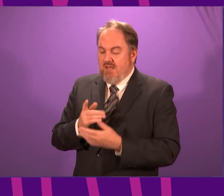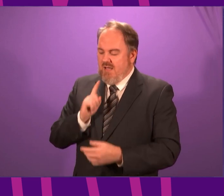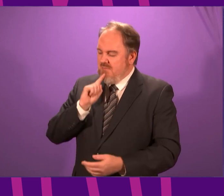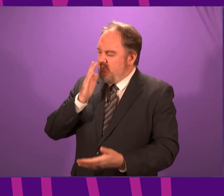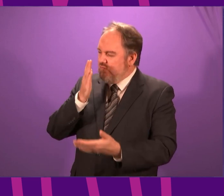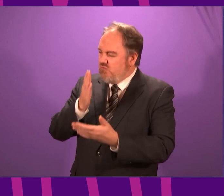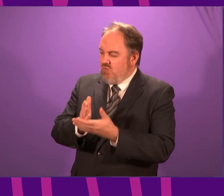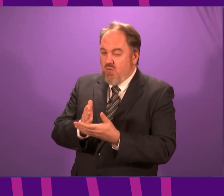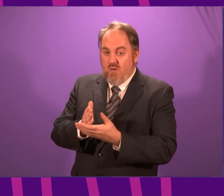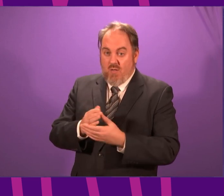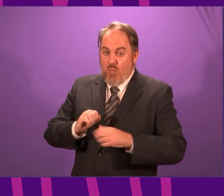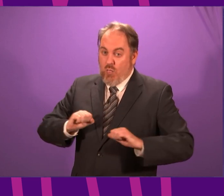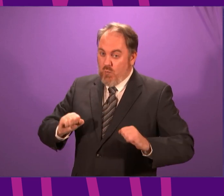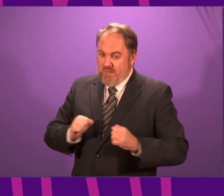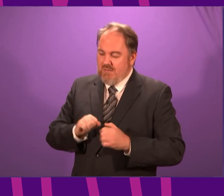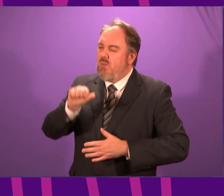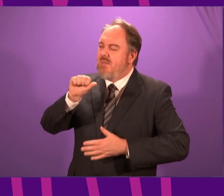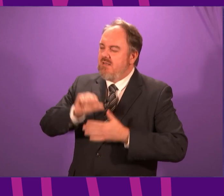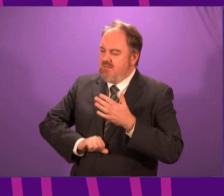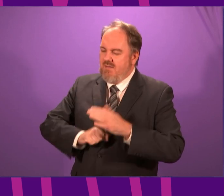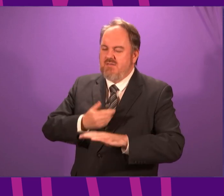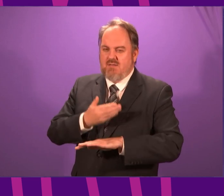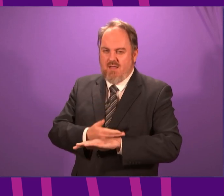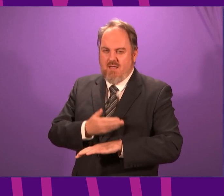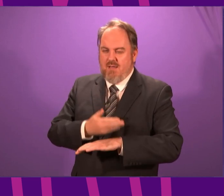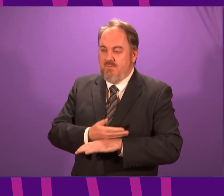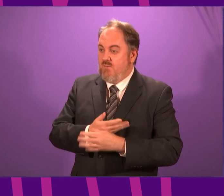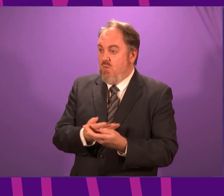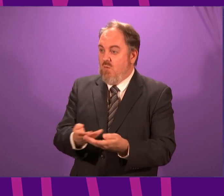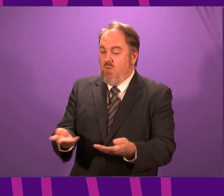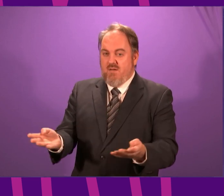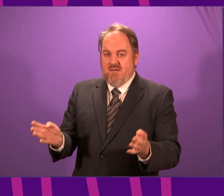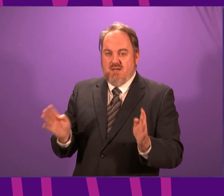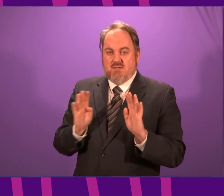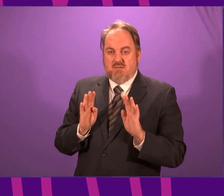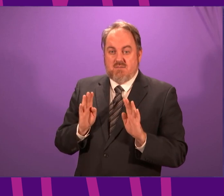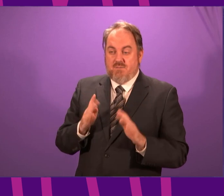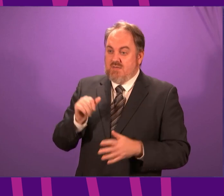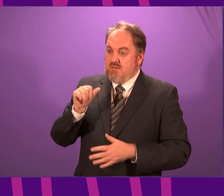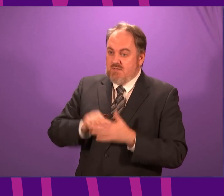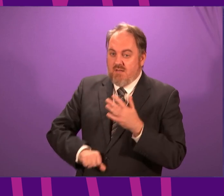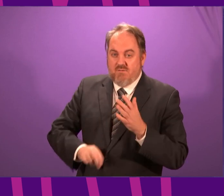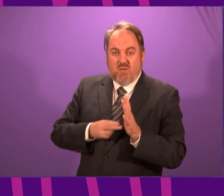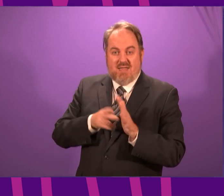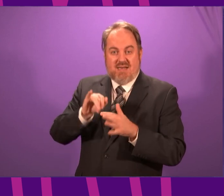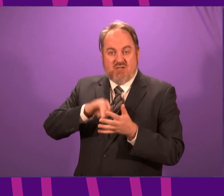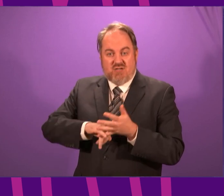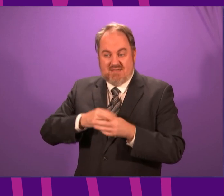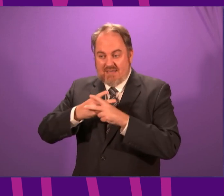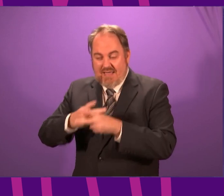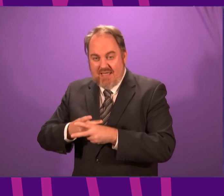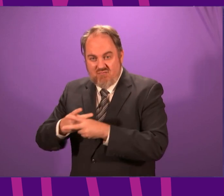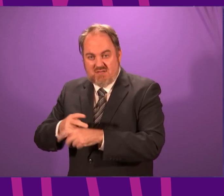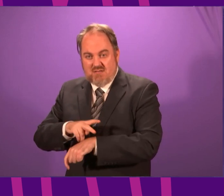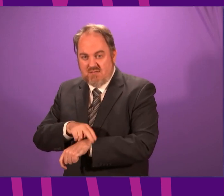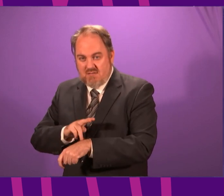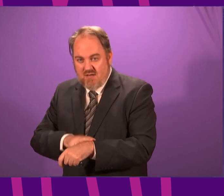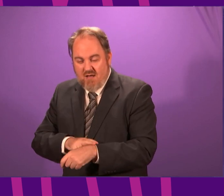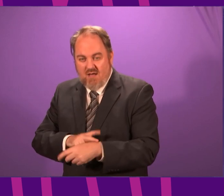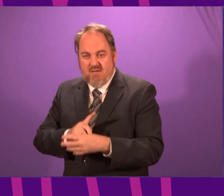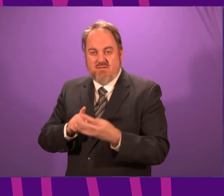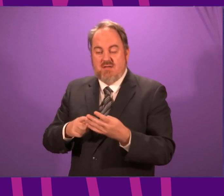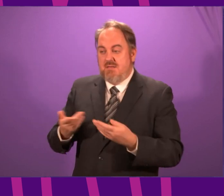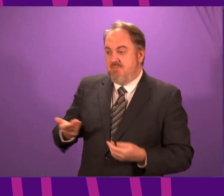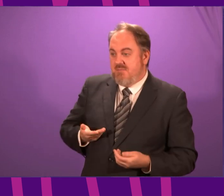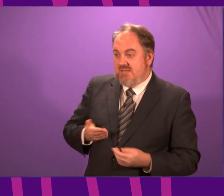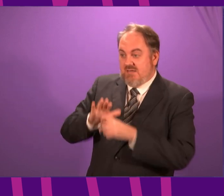that winter will be tough for everyone, for frontline staff who care for us, for businesses forced to close, for individuals and